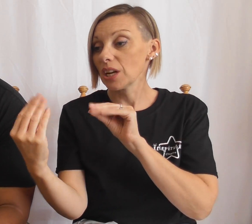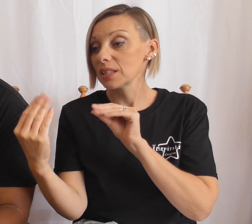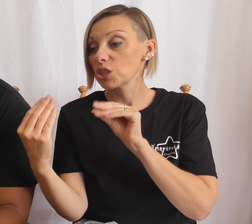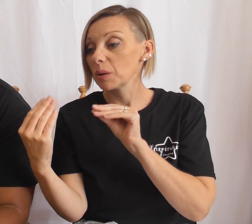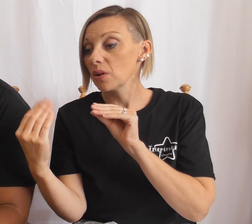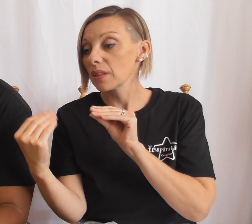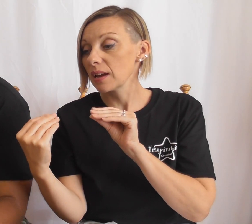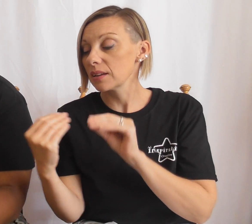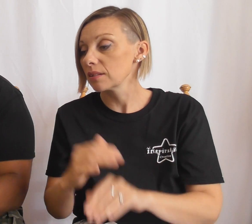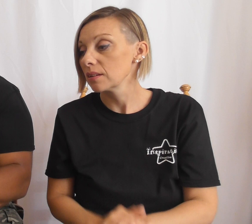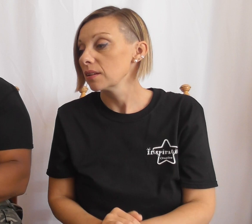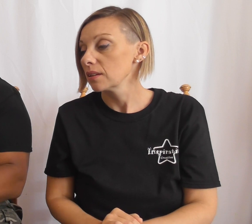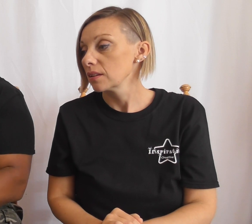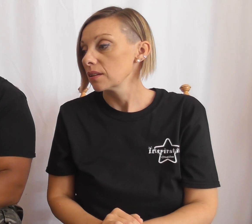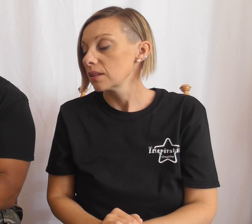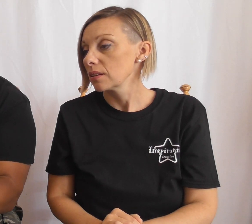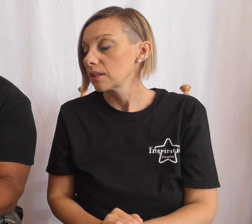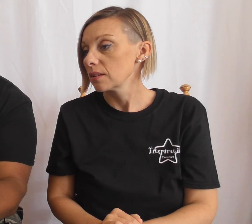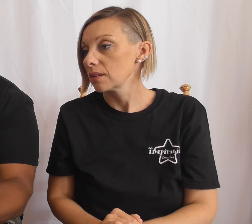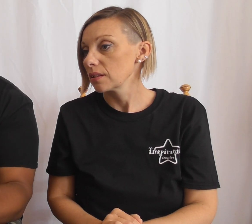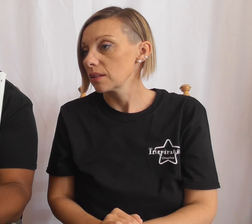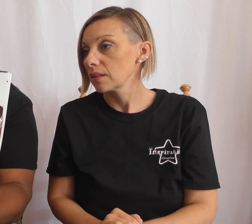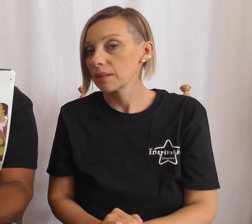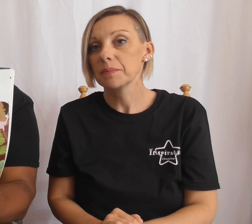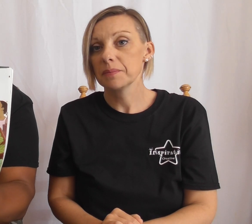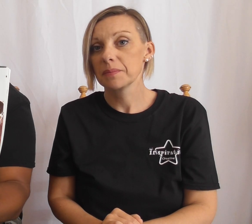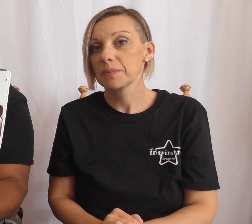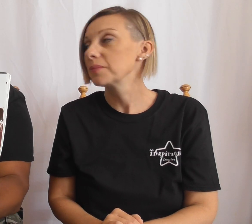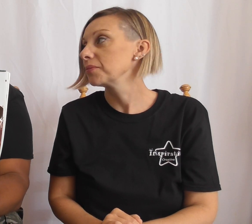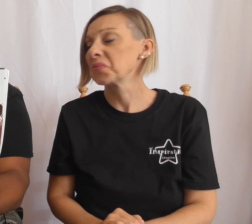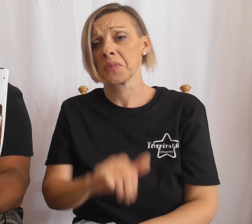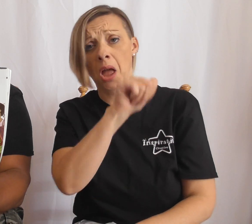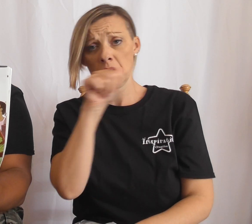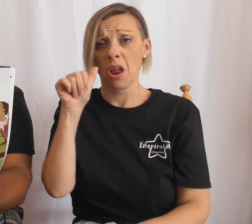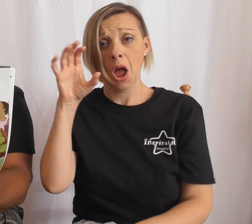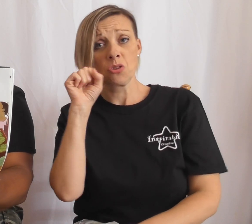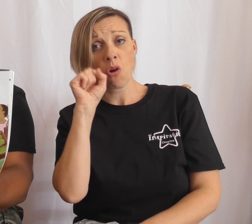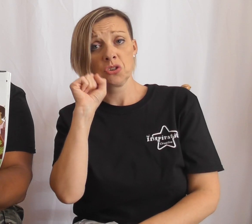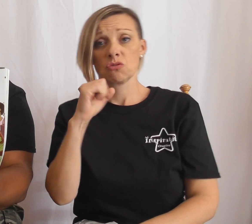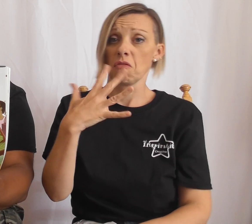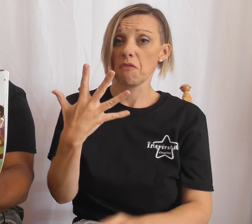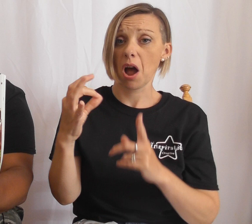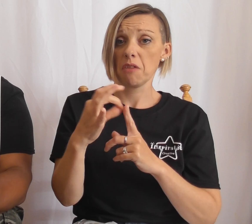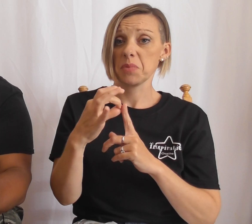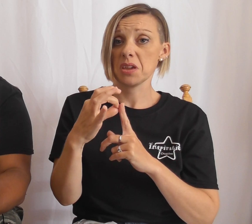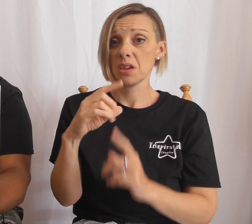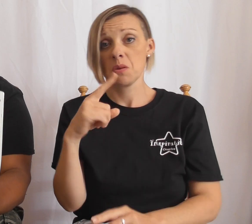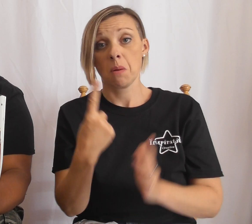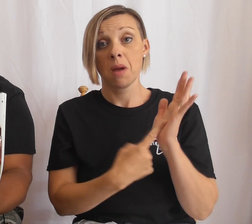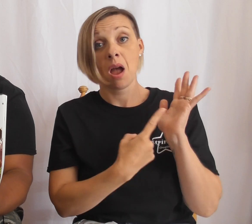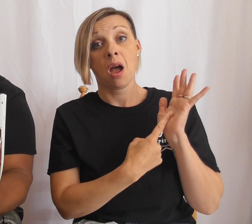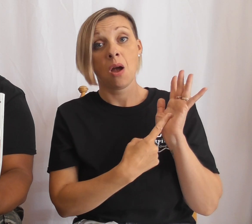They're just chatting to him, aren't they? Yeah, she's just saying, well, these oranges are really nice, sir. They're 5p a pound. Got to get rid of them by the end of the